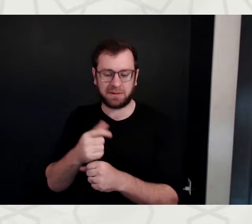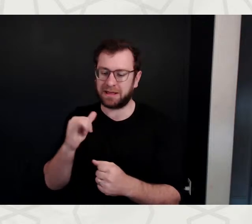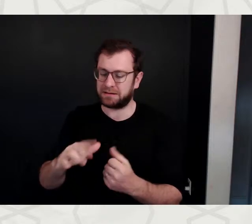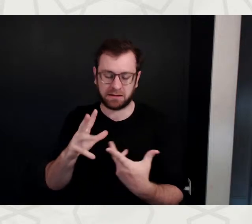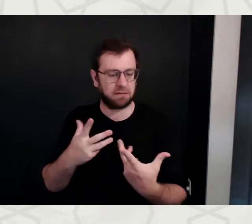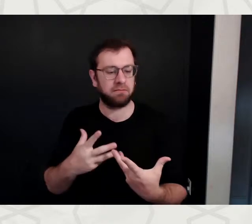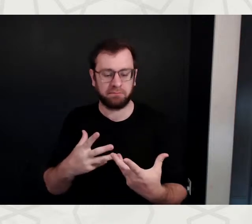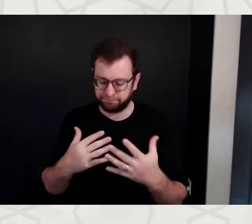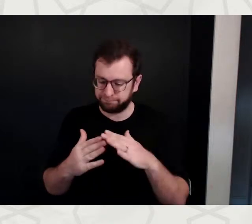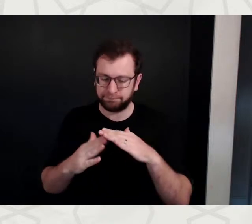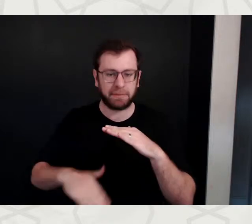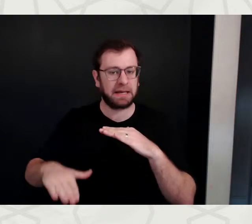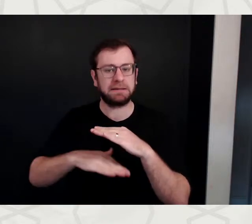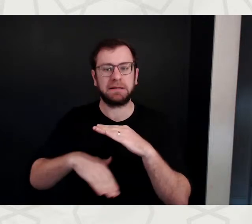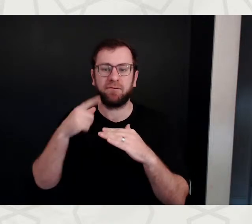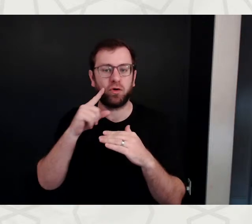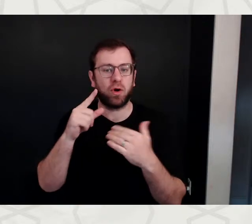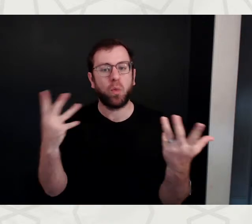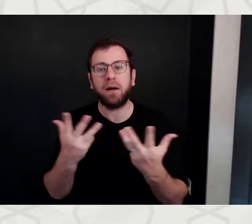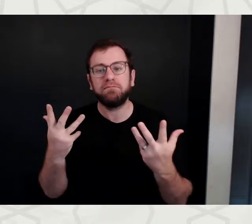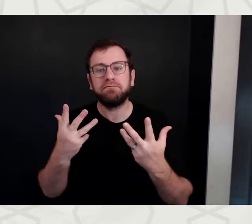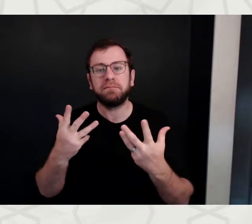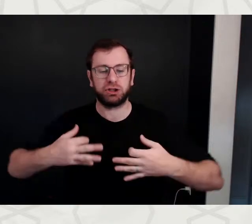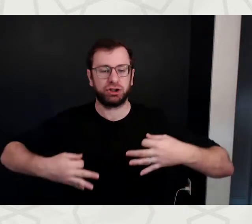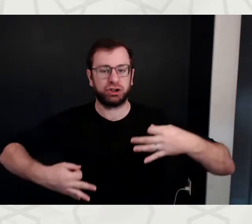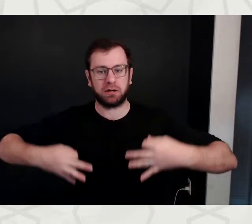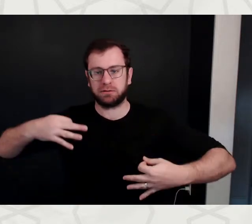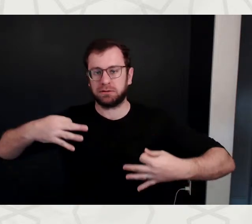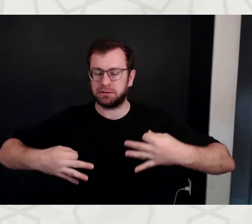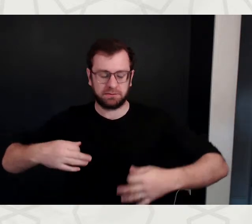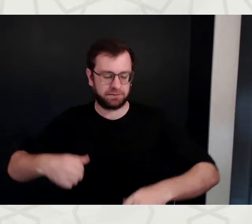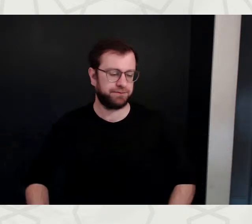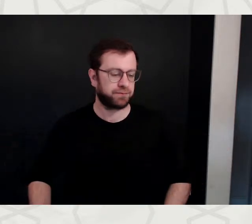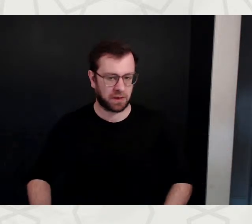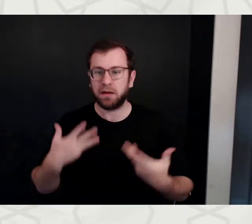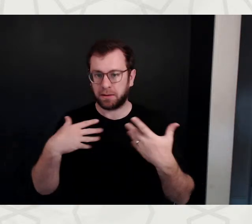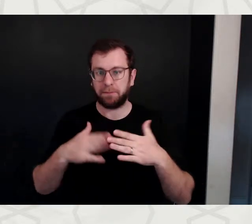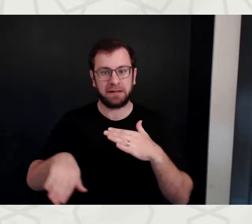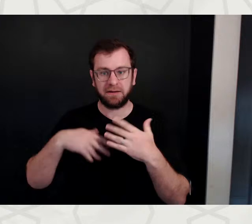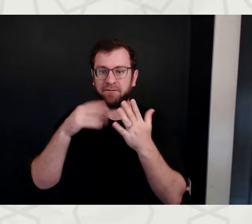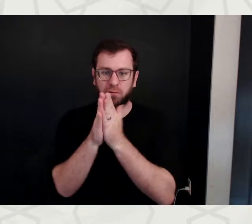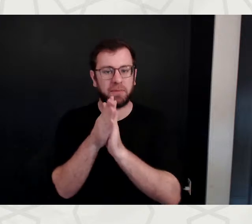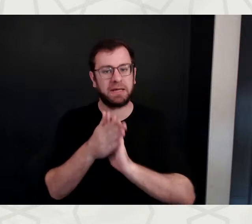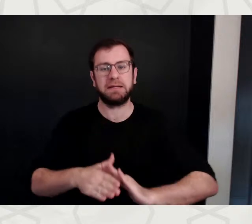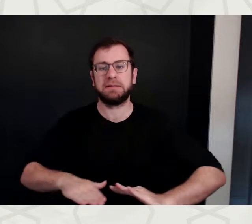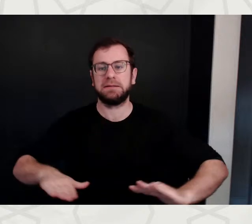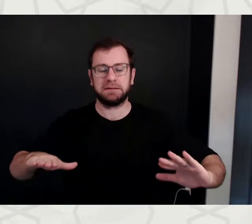justice. Truth is the basis of peace. It is the basis of